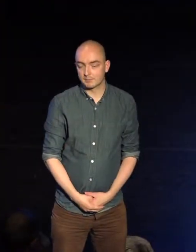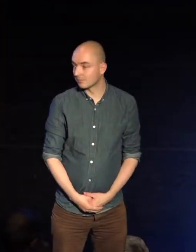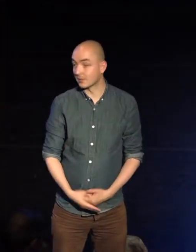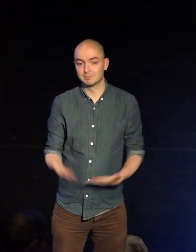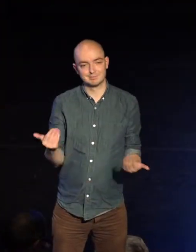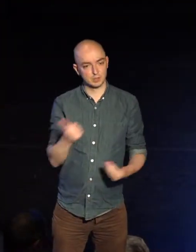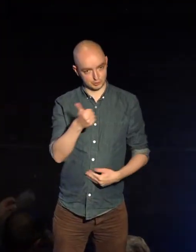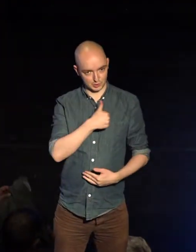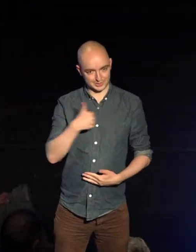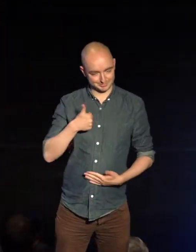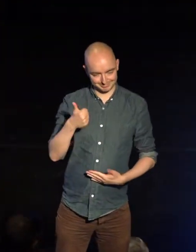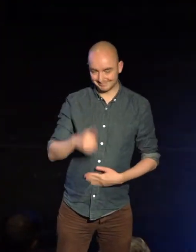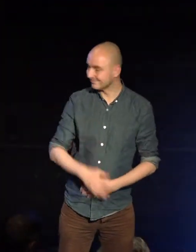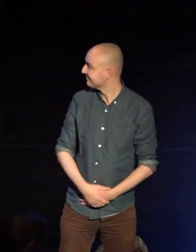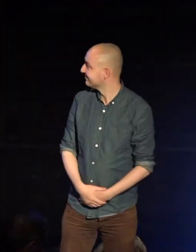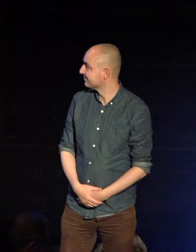Right, so good morning.